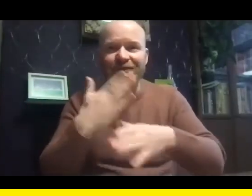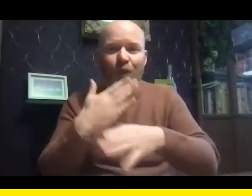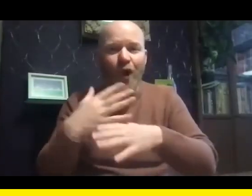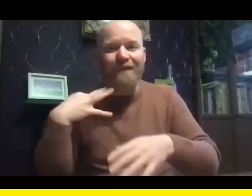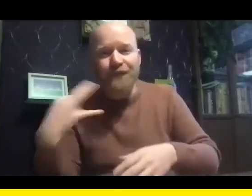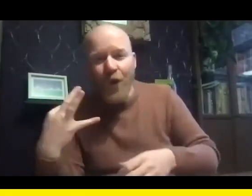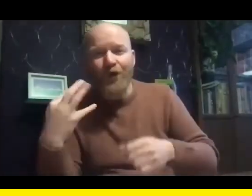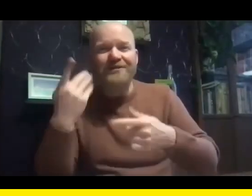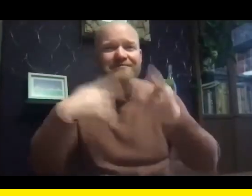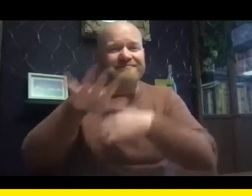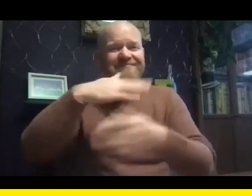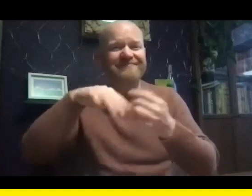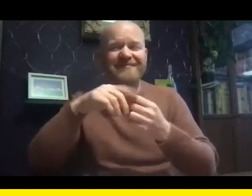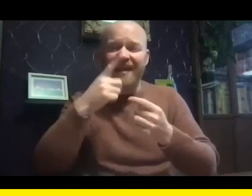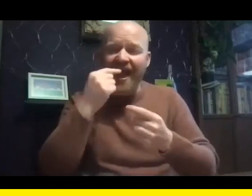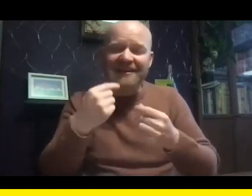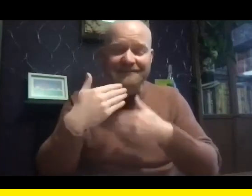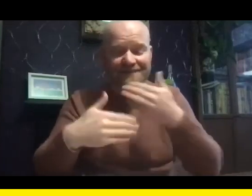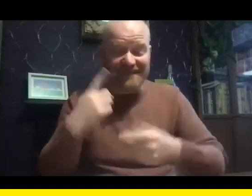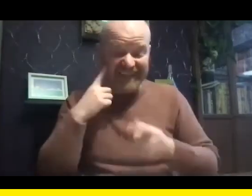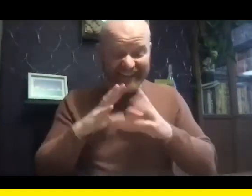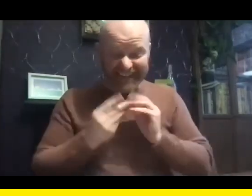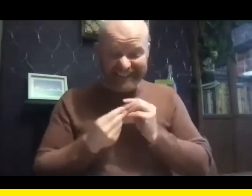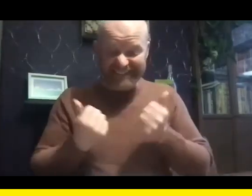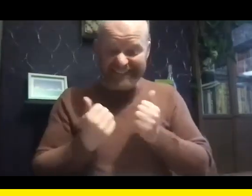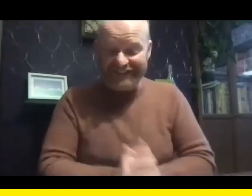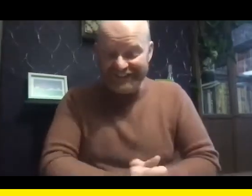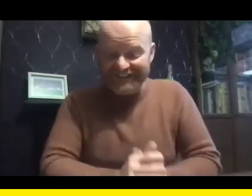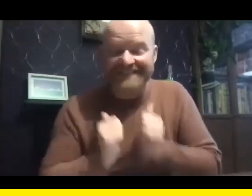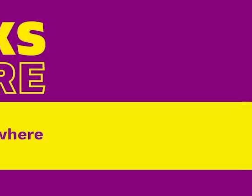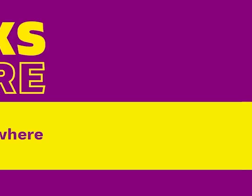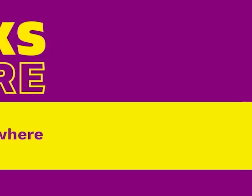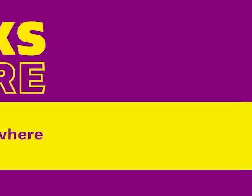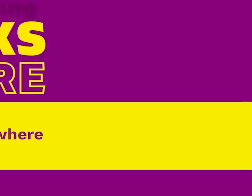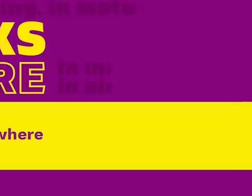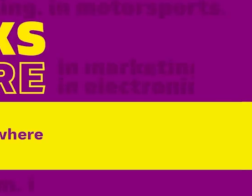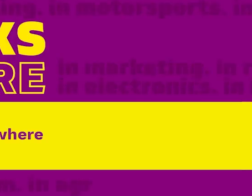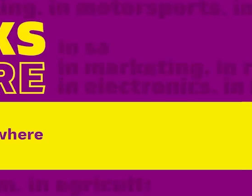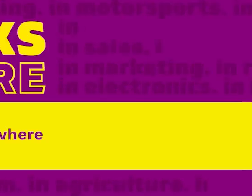guys watching this evening. Roll up your sleeves, do some voluntary work, and don't give up.